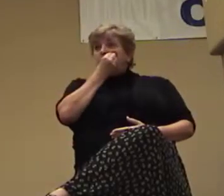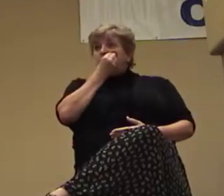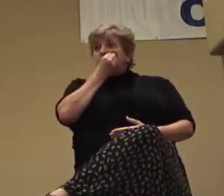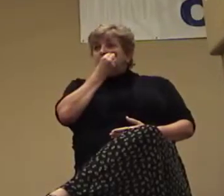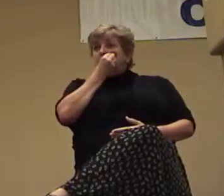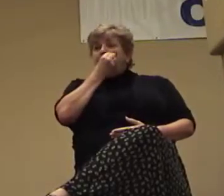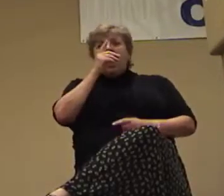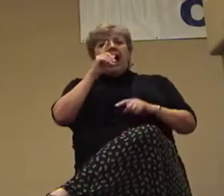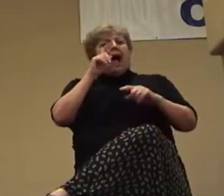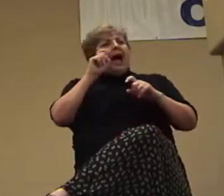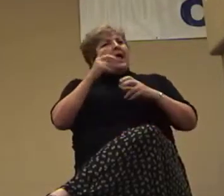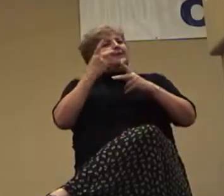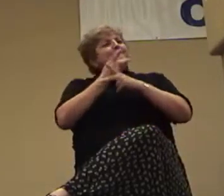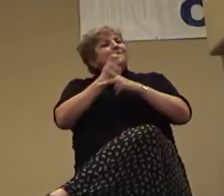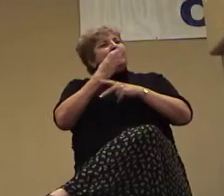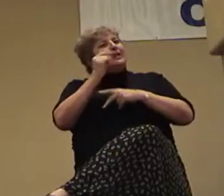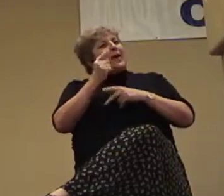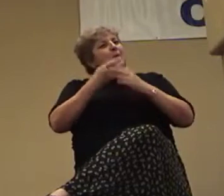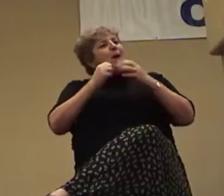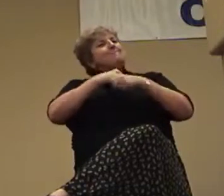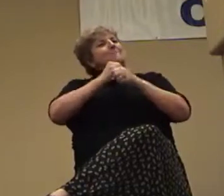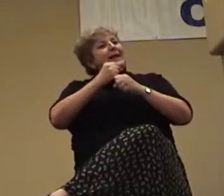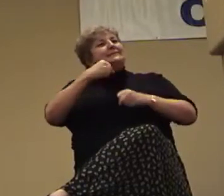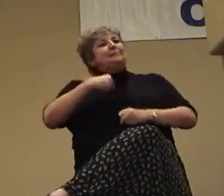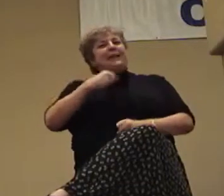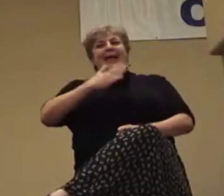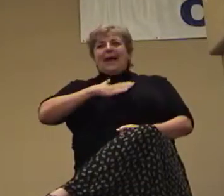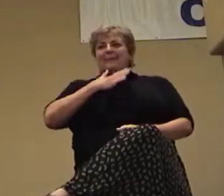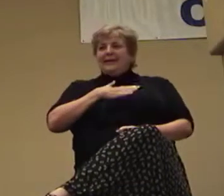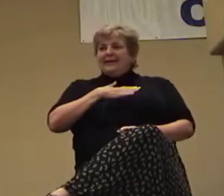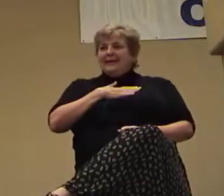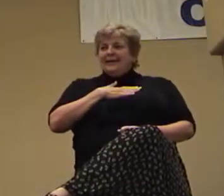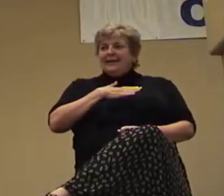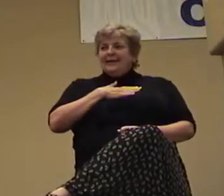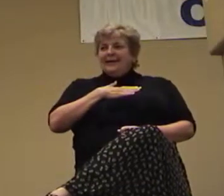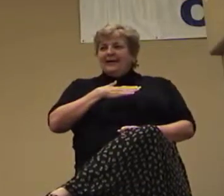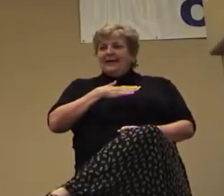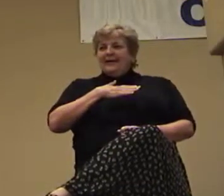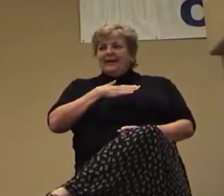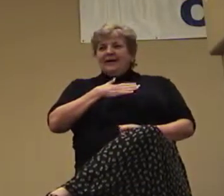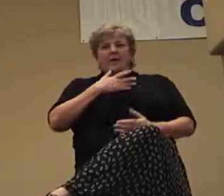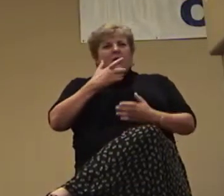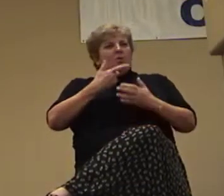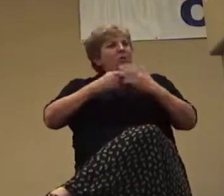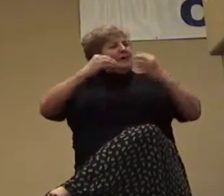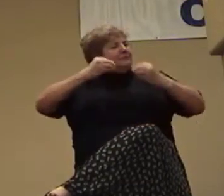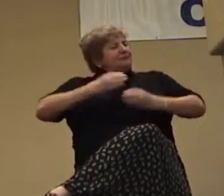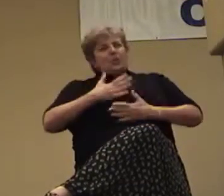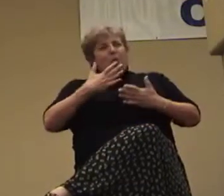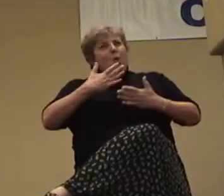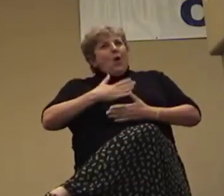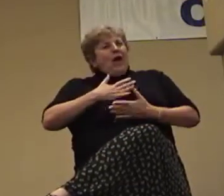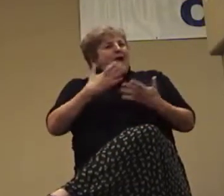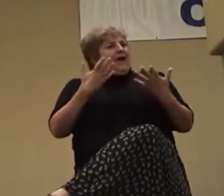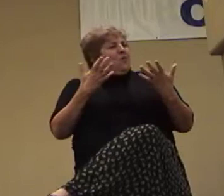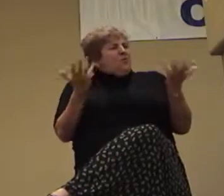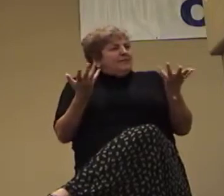talk about being happy, joyous, and free. What is happiness? What does it look like? What is joy? What brings me joy? I'll tell you, I love